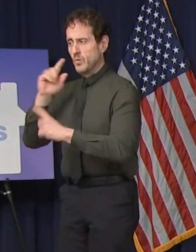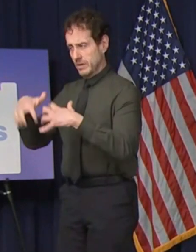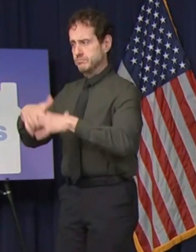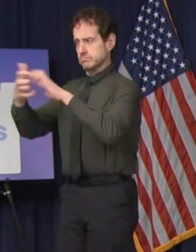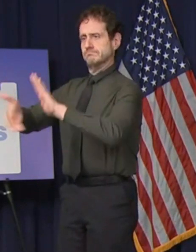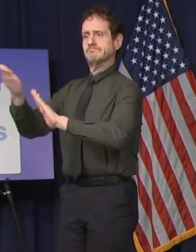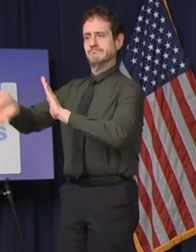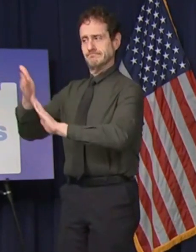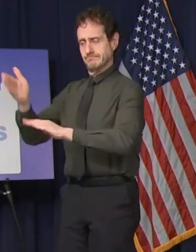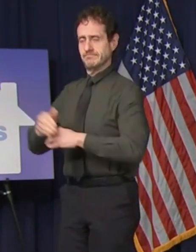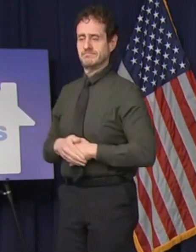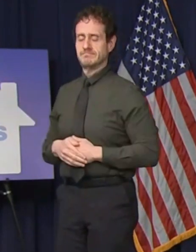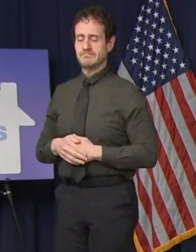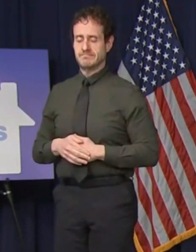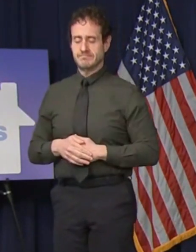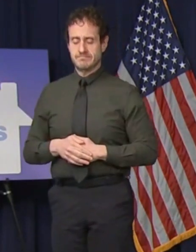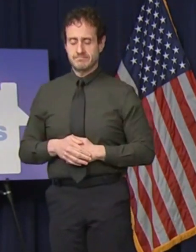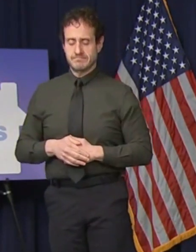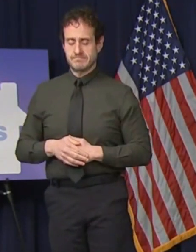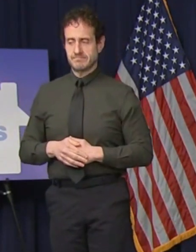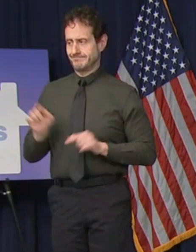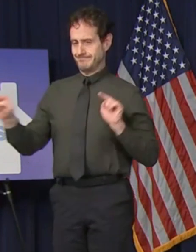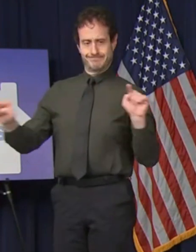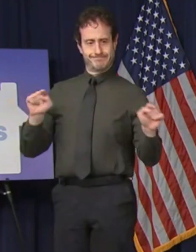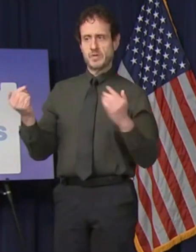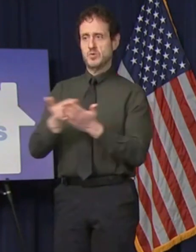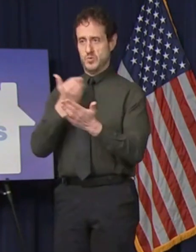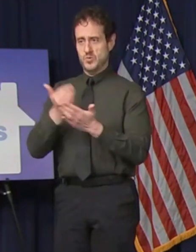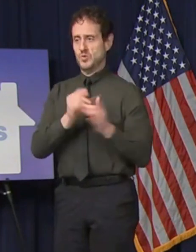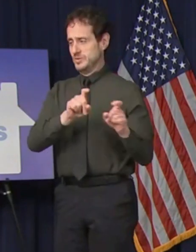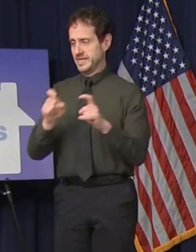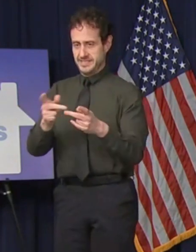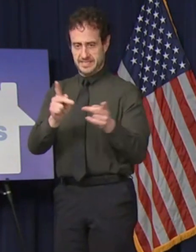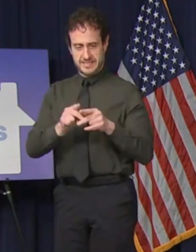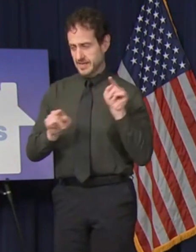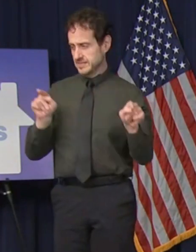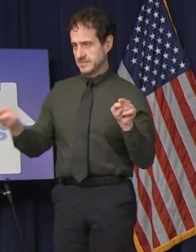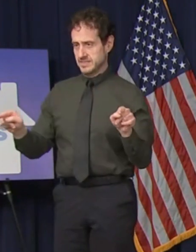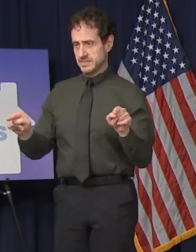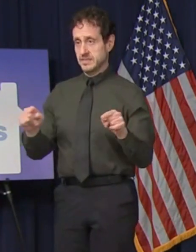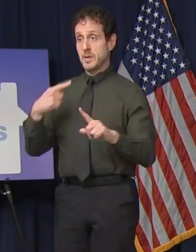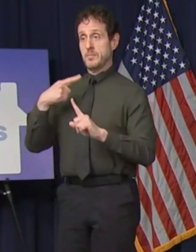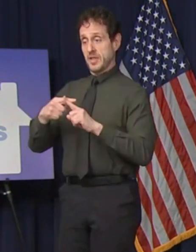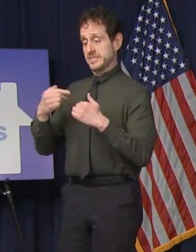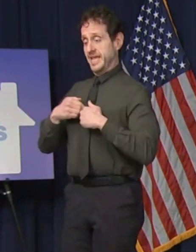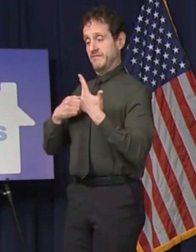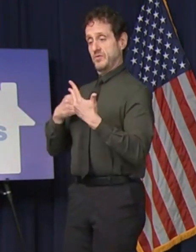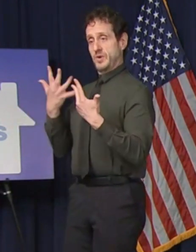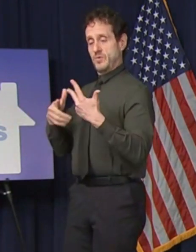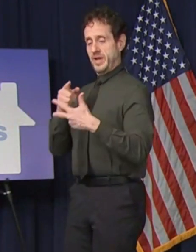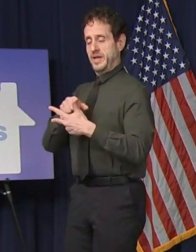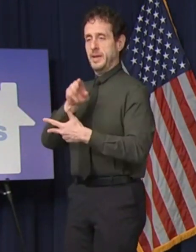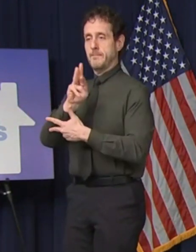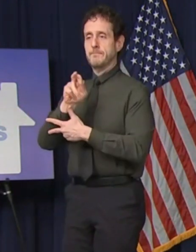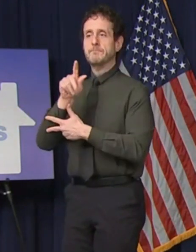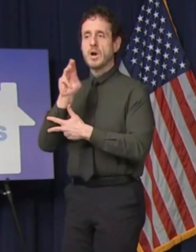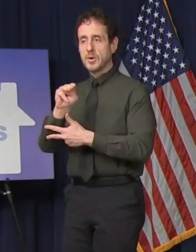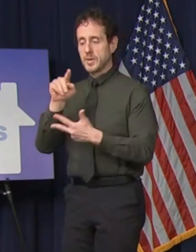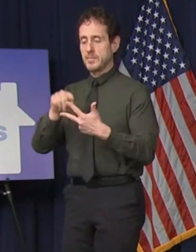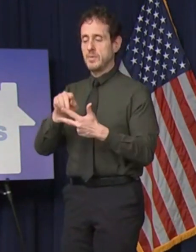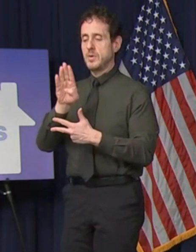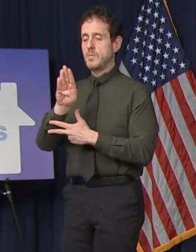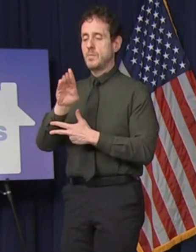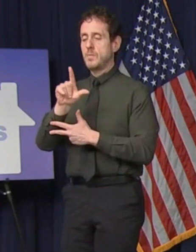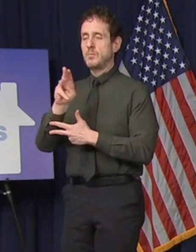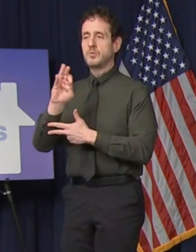up. Between these 2 new sites and our 3 existing sites in Markham, Bloomington, and